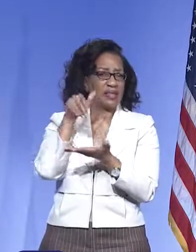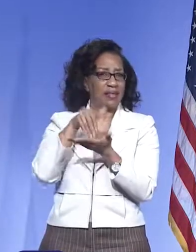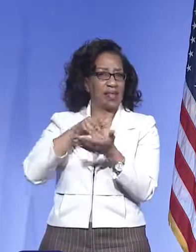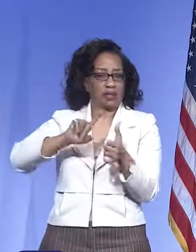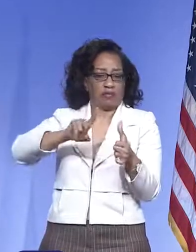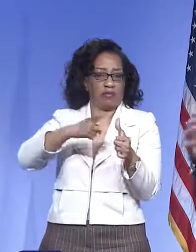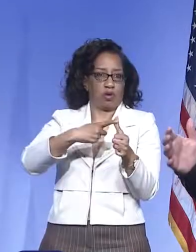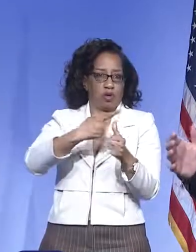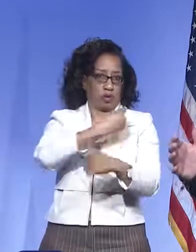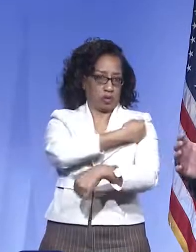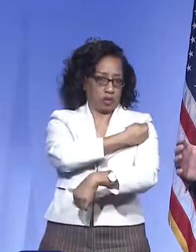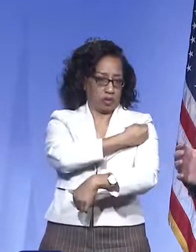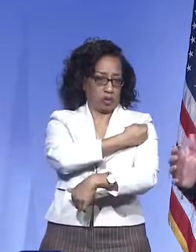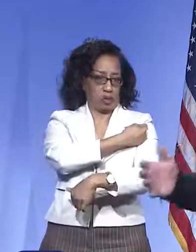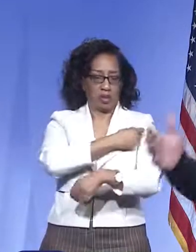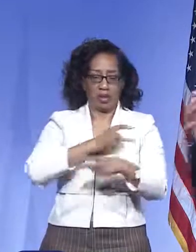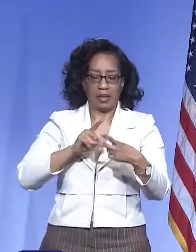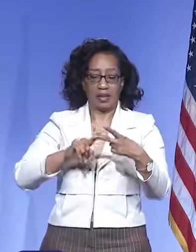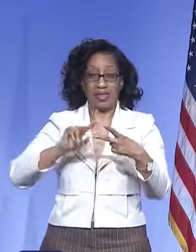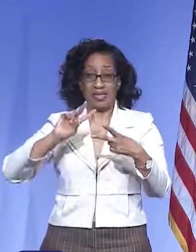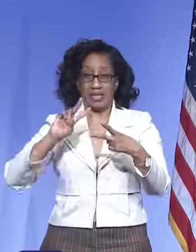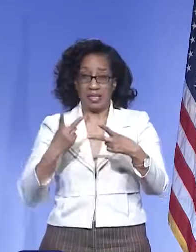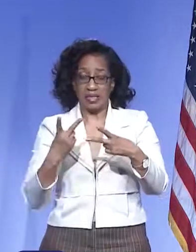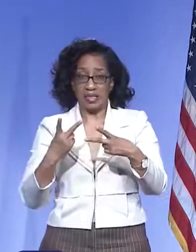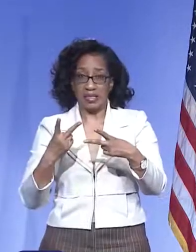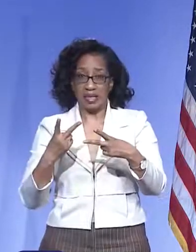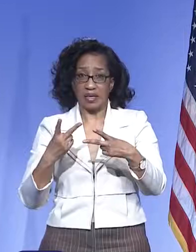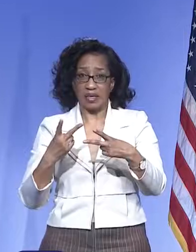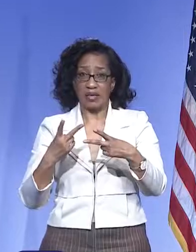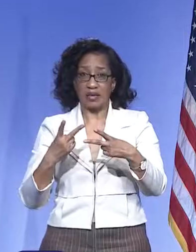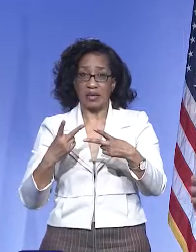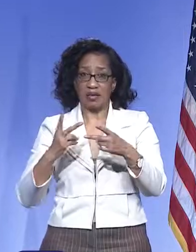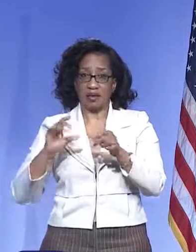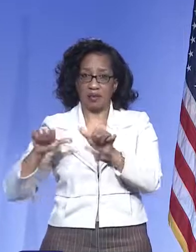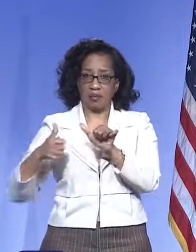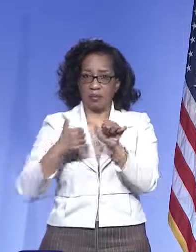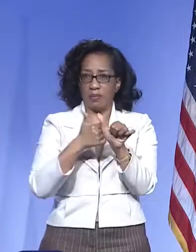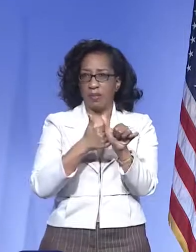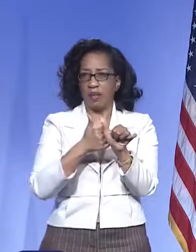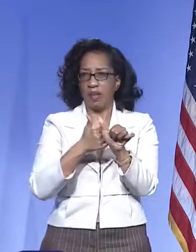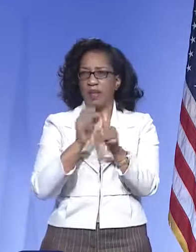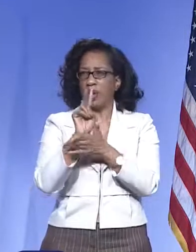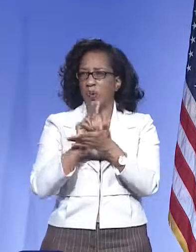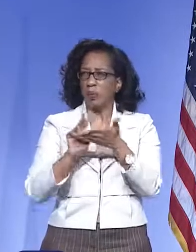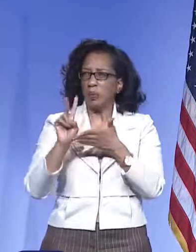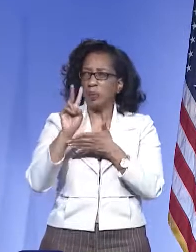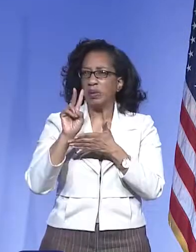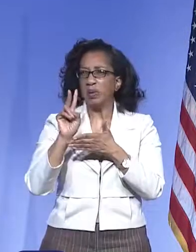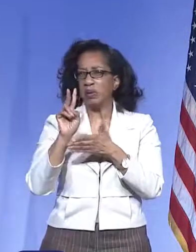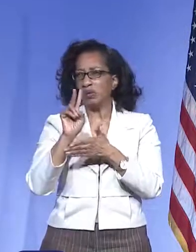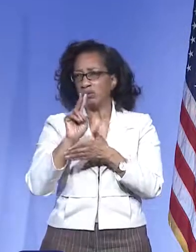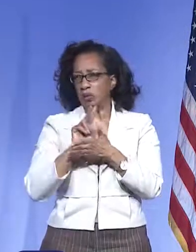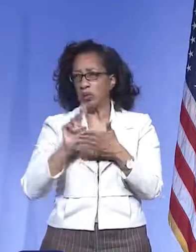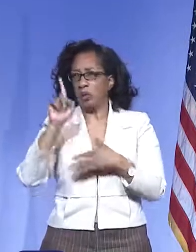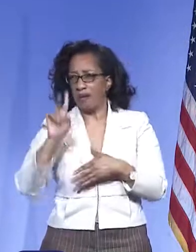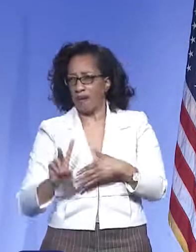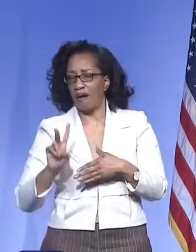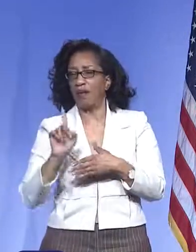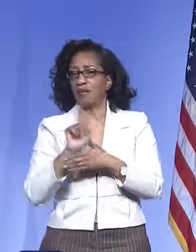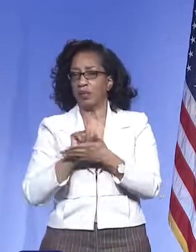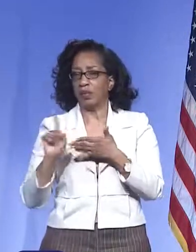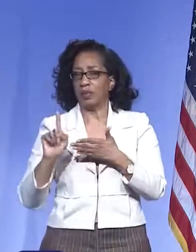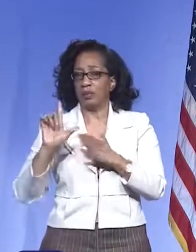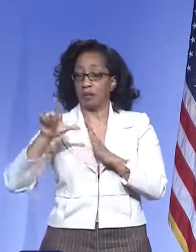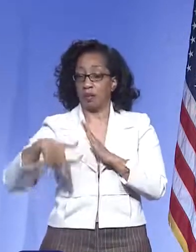doses, and then we get second doses that come on the heel of that about 2.5 weeks later. So the number of doses